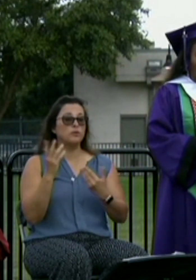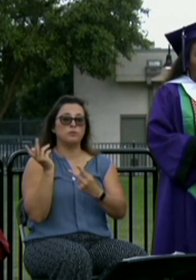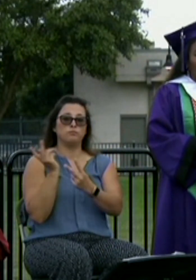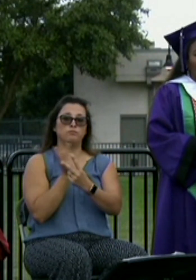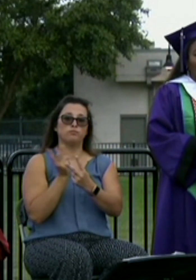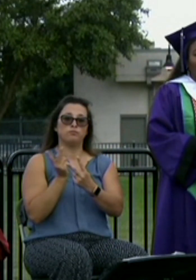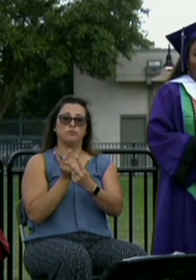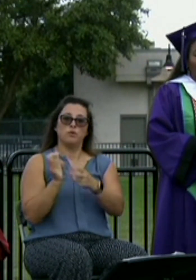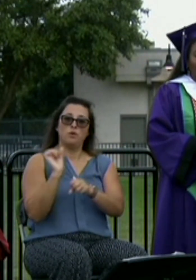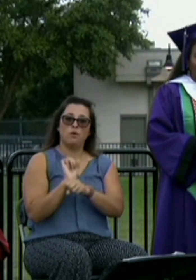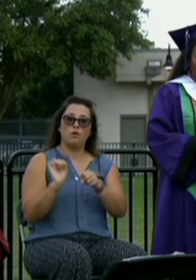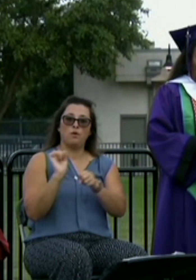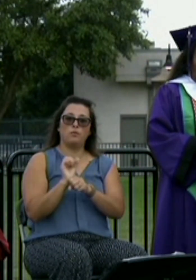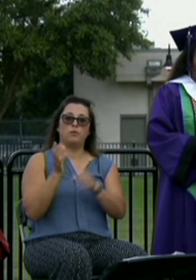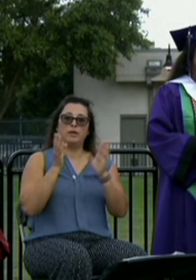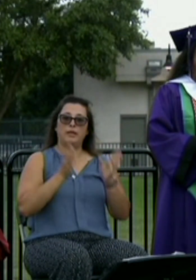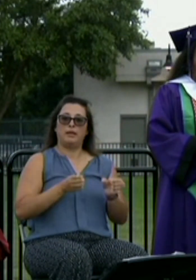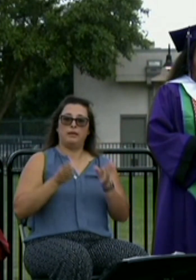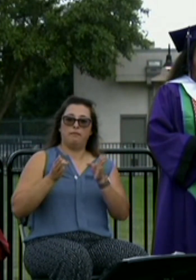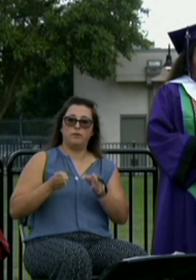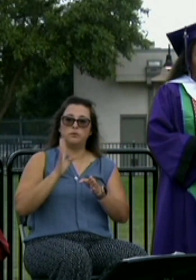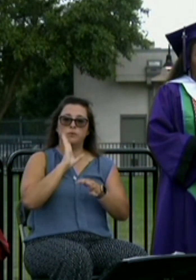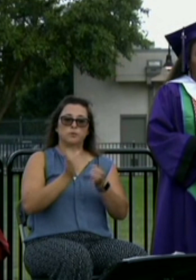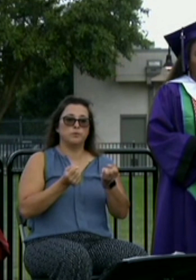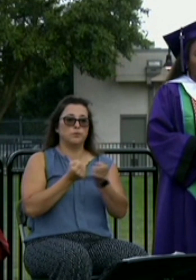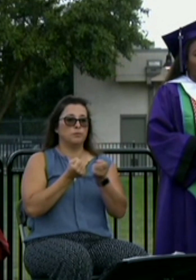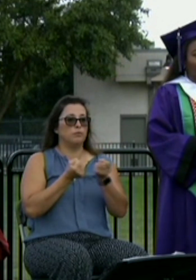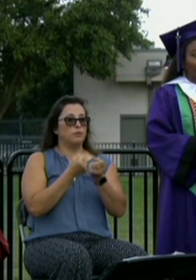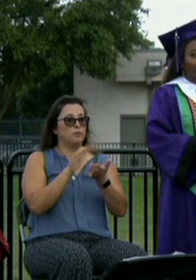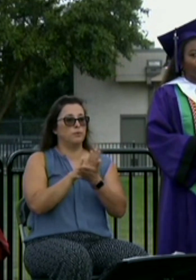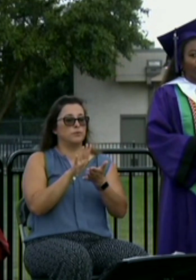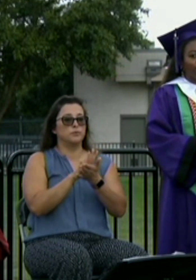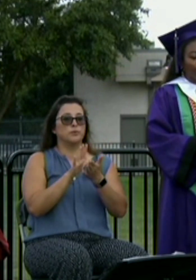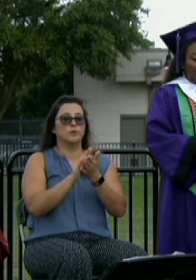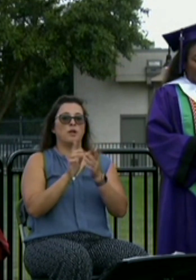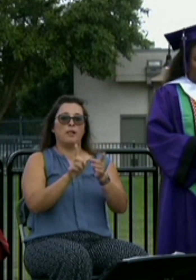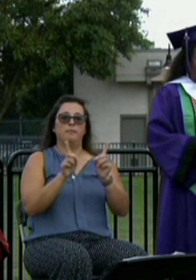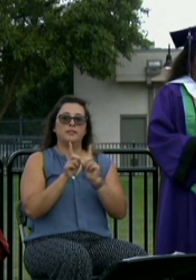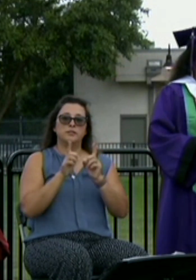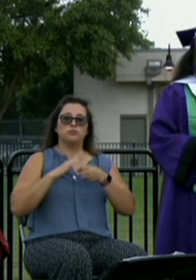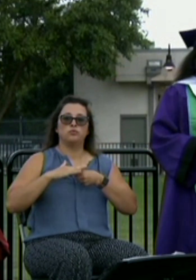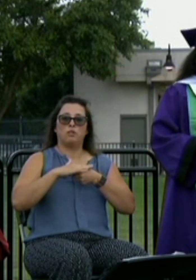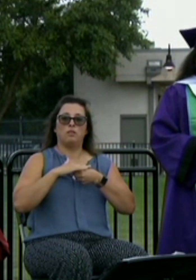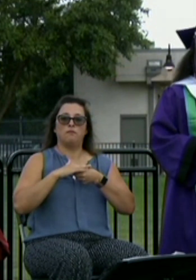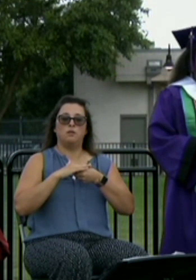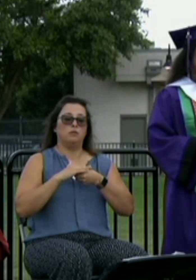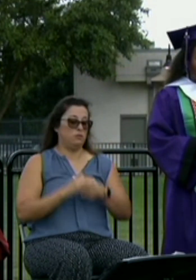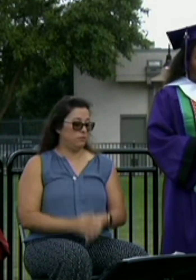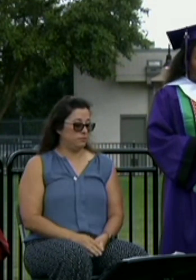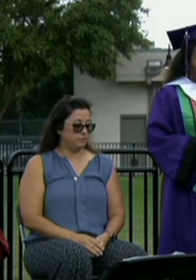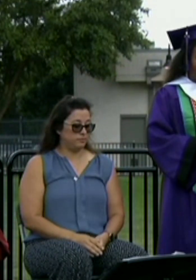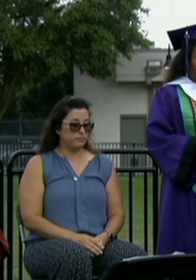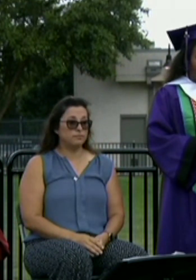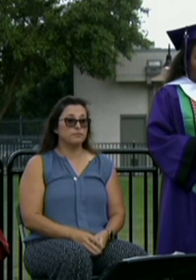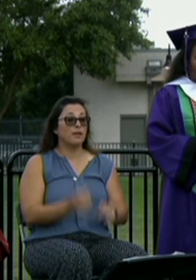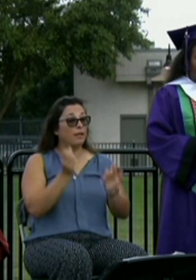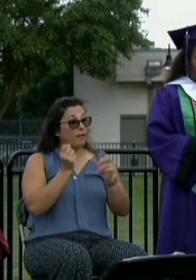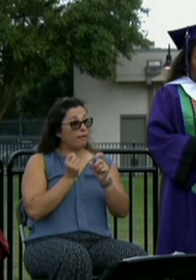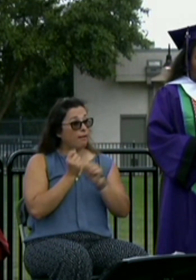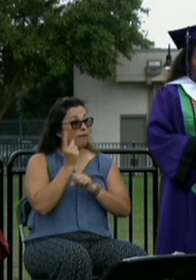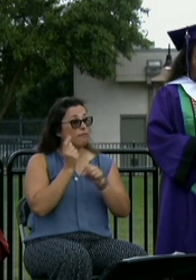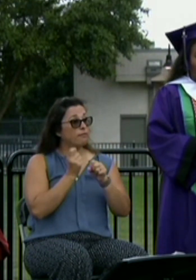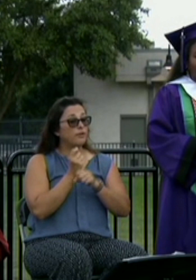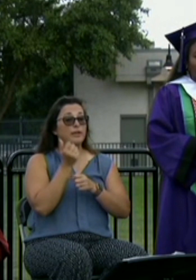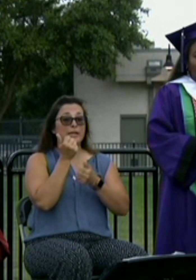two hardworking individuals who support our schools at the district level. Every year, each